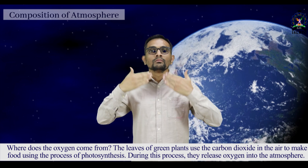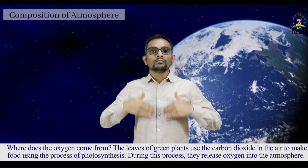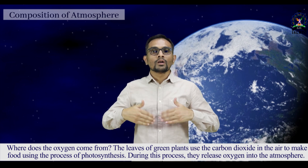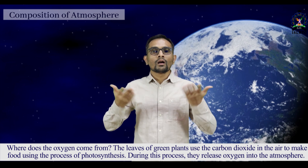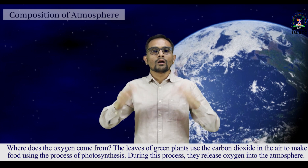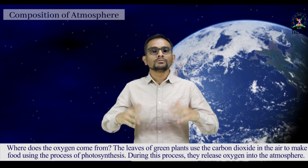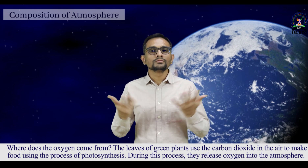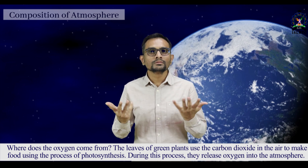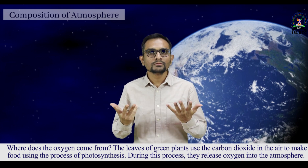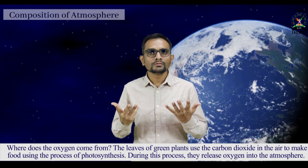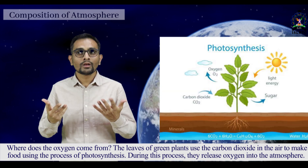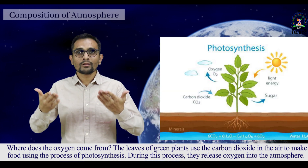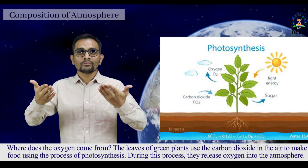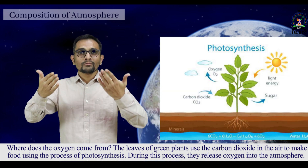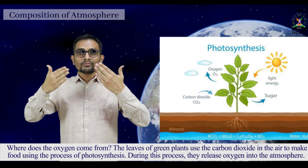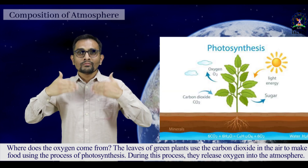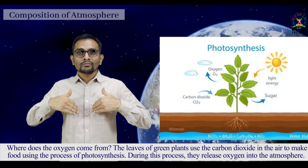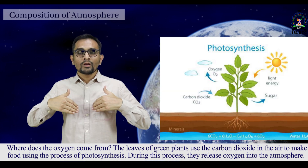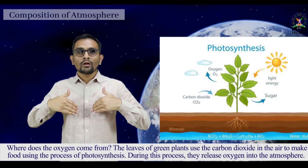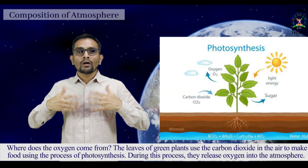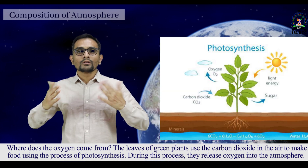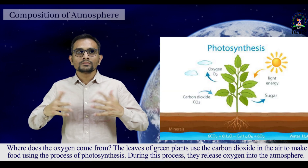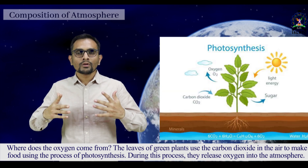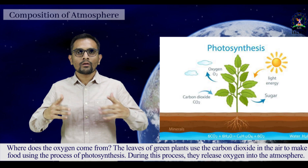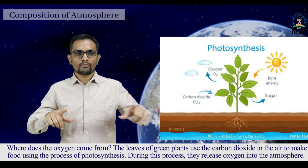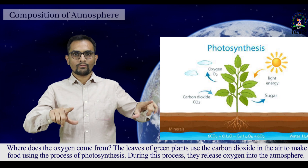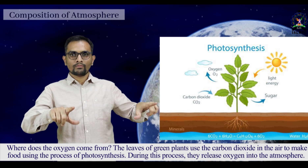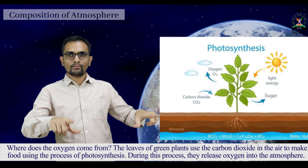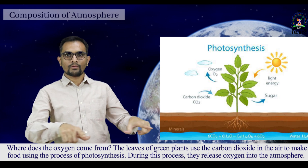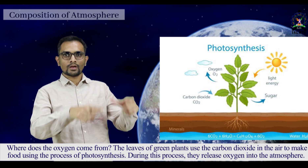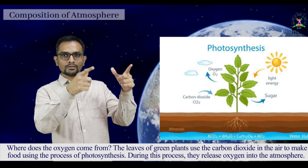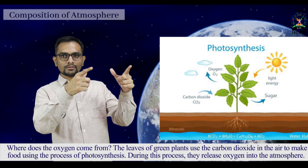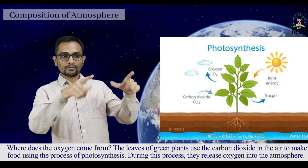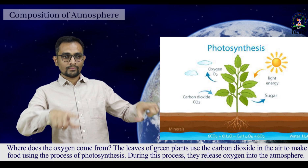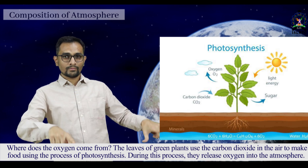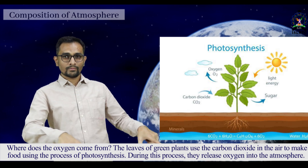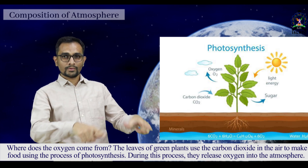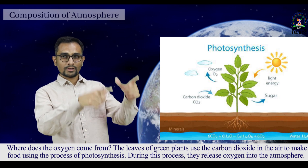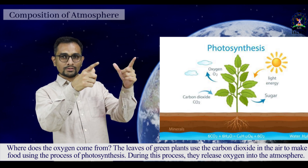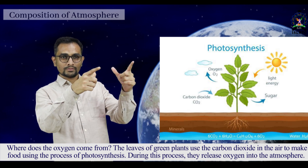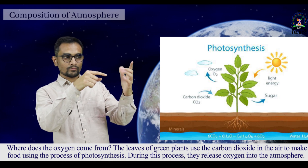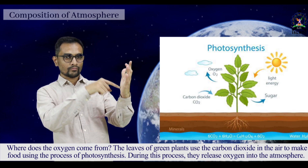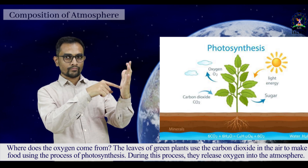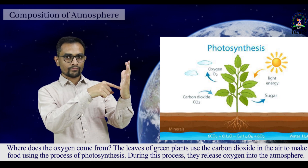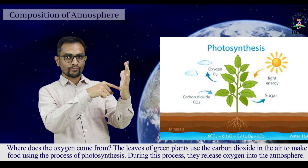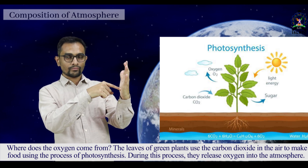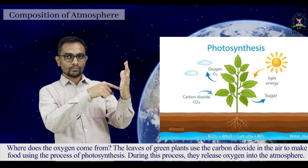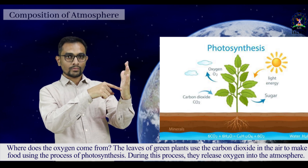Where does the oxygen come from? The leaves of a green plant use the carbon